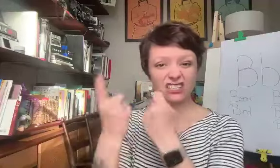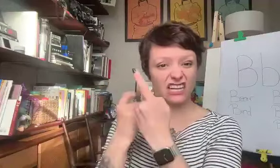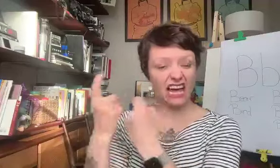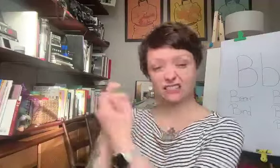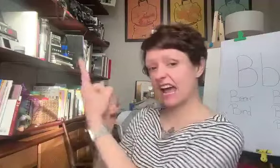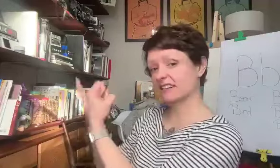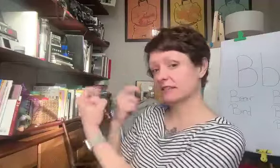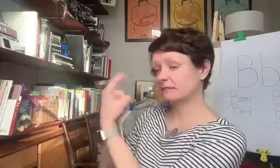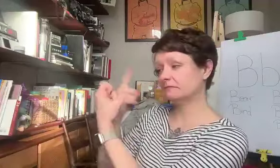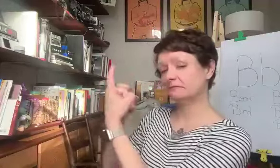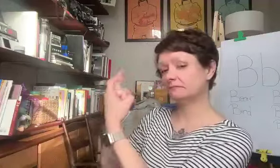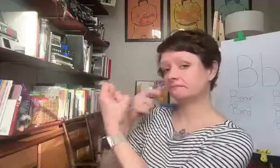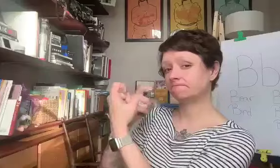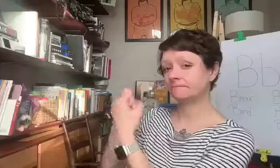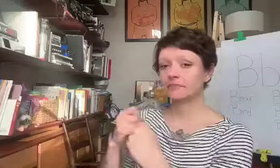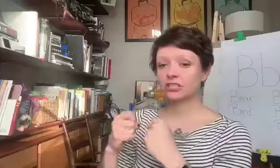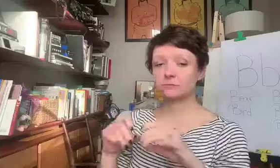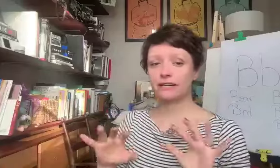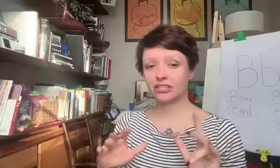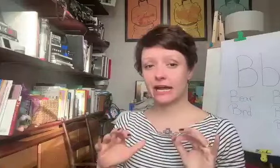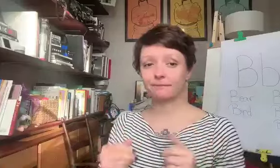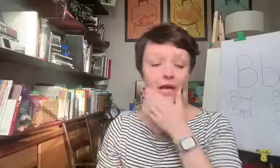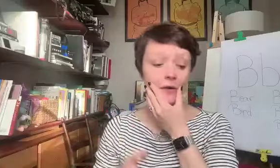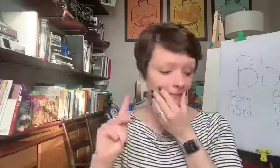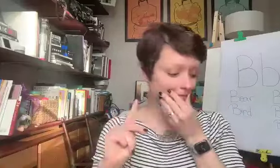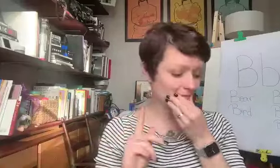just ask, ask. Just put in the chat. Okay.